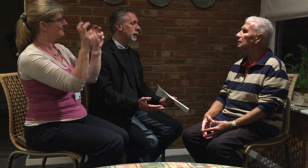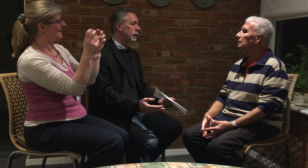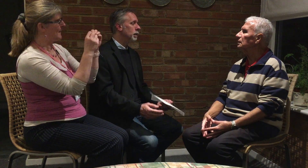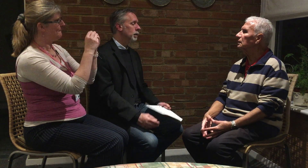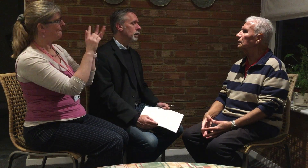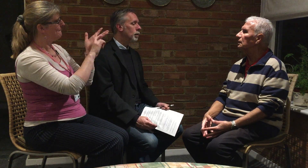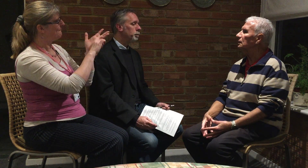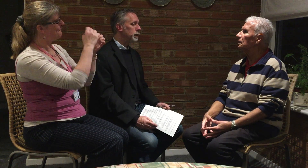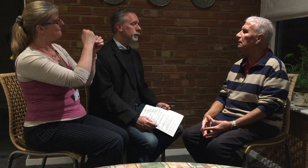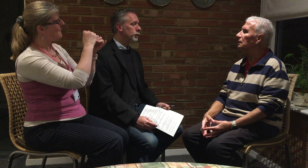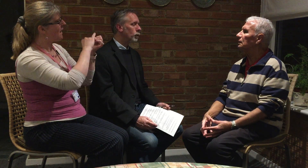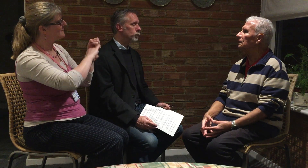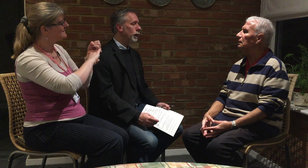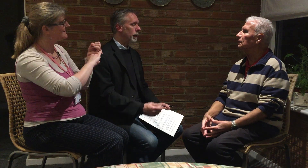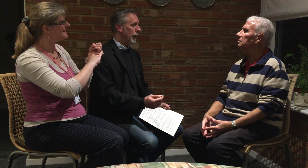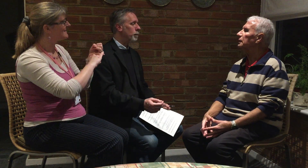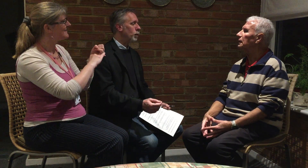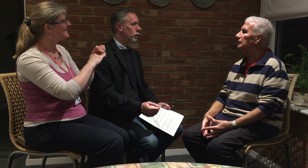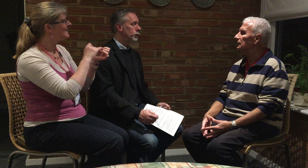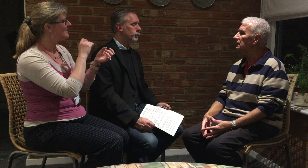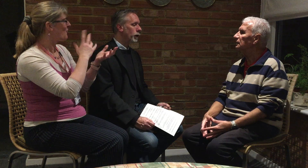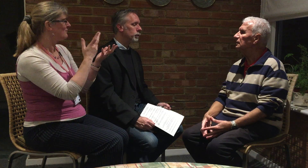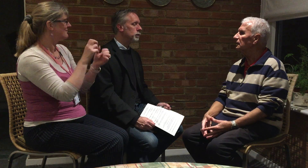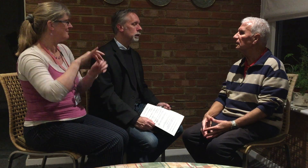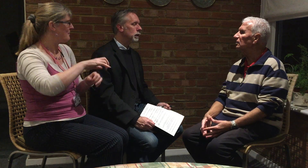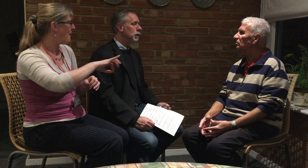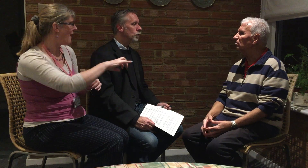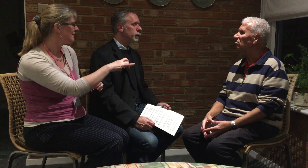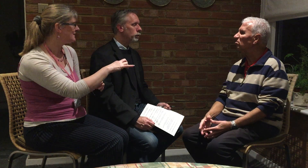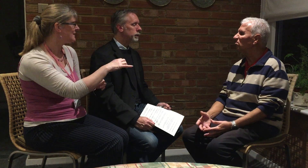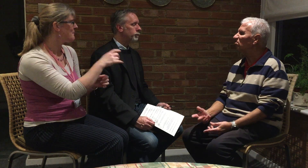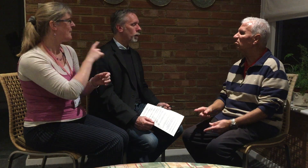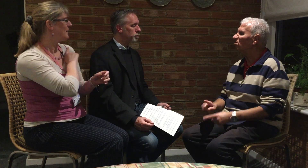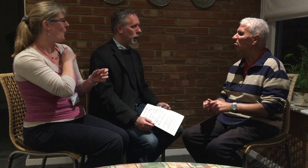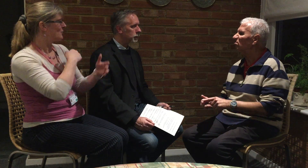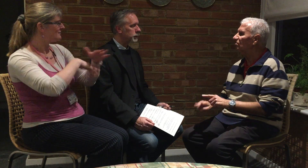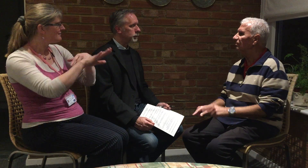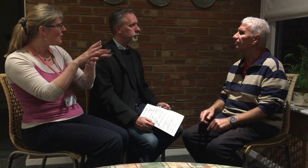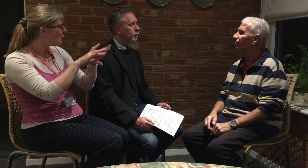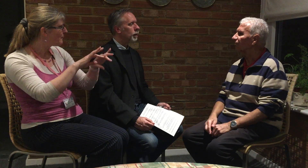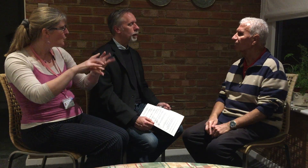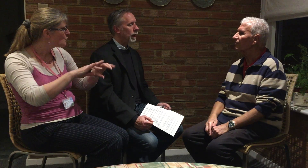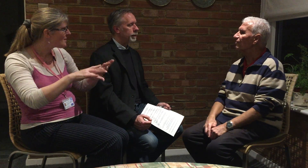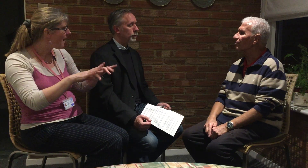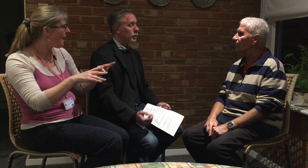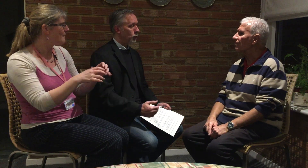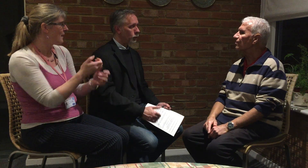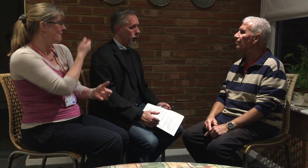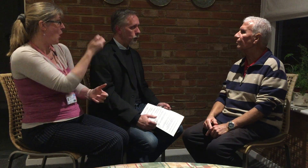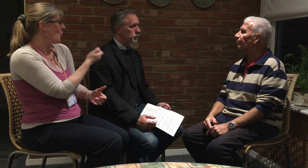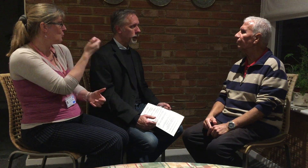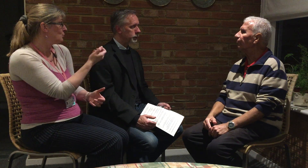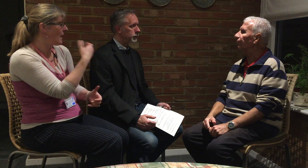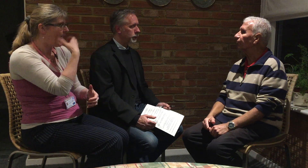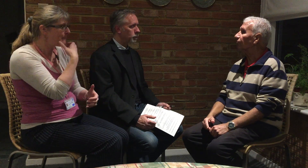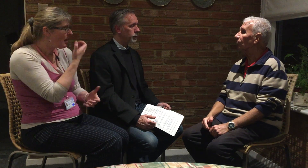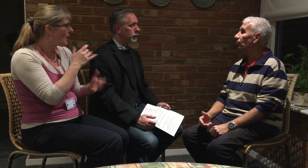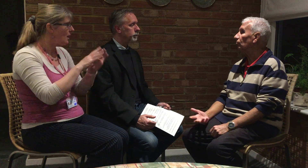a piece of software, an app on your phone, we try to find bugs and then report those back to the company